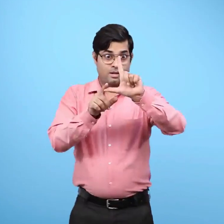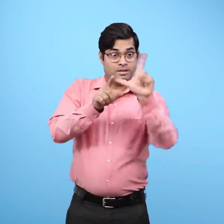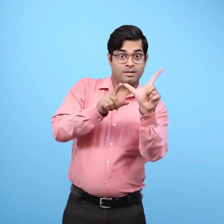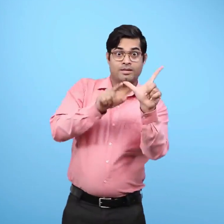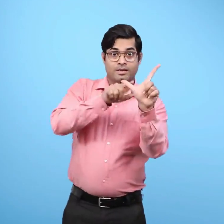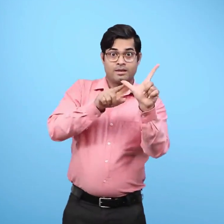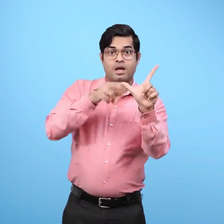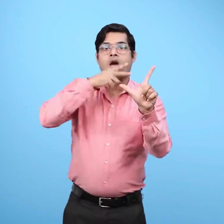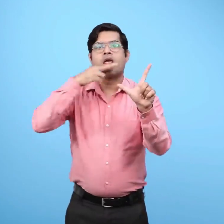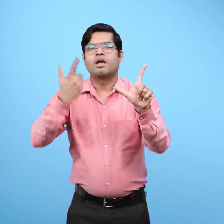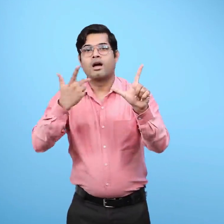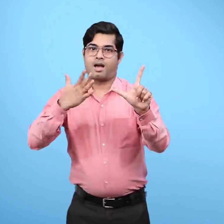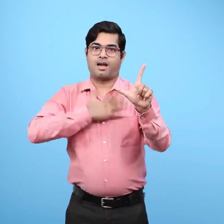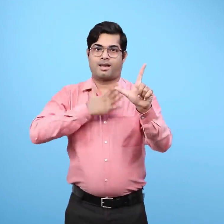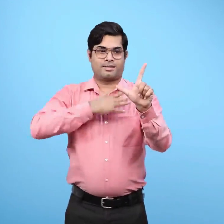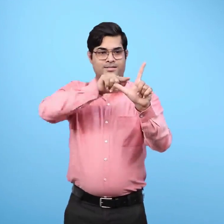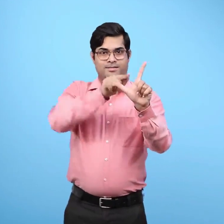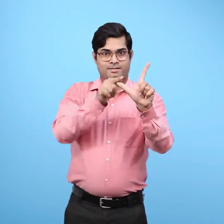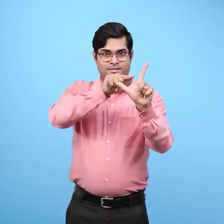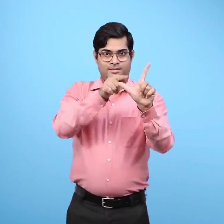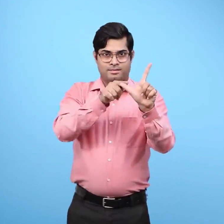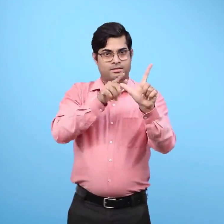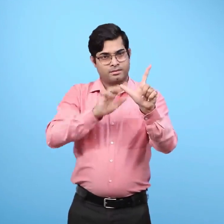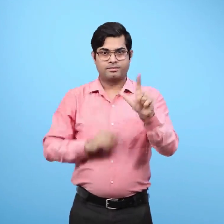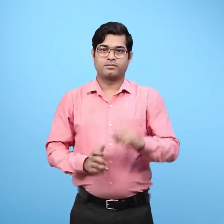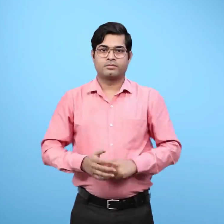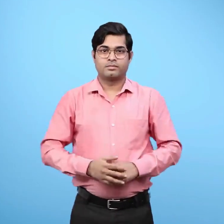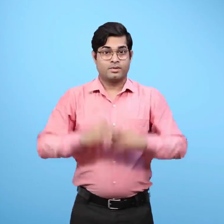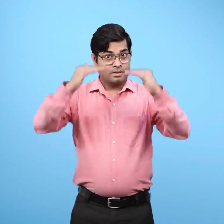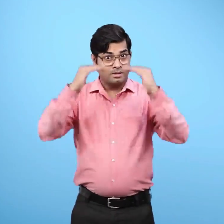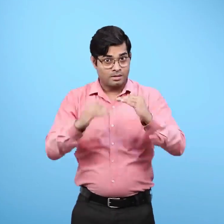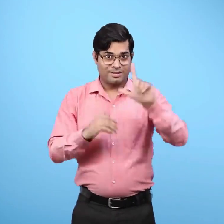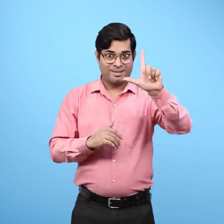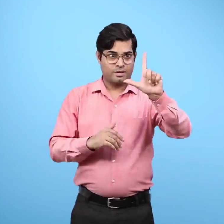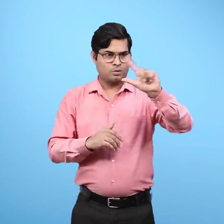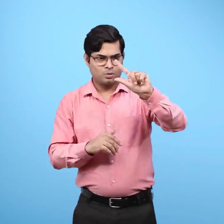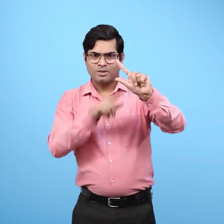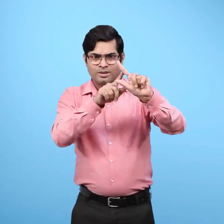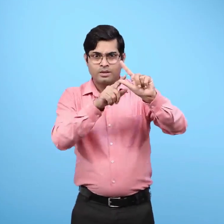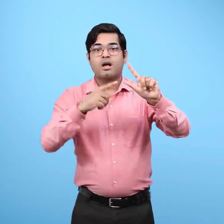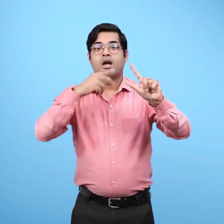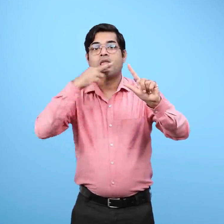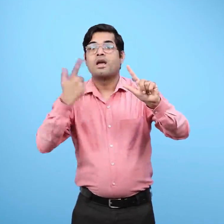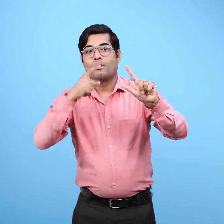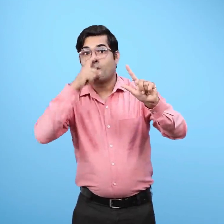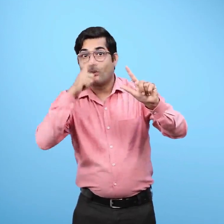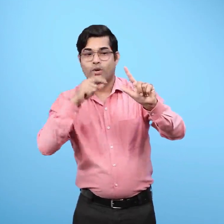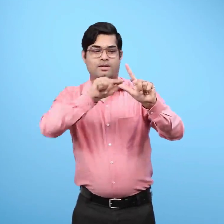Angles which are more than a right angle with green. Angles which are less than a right angle